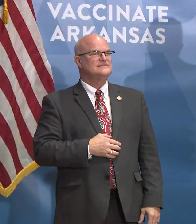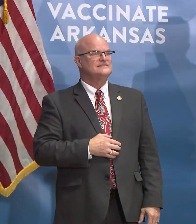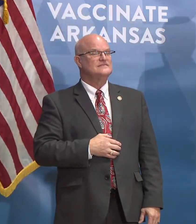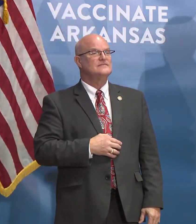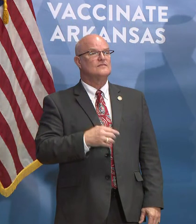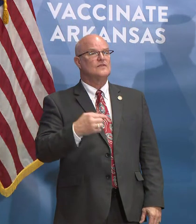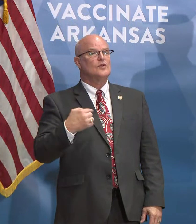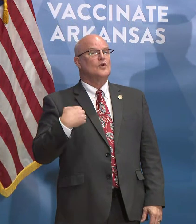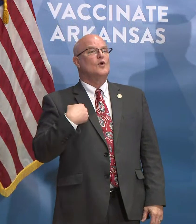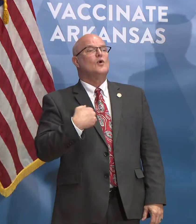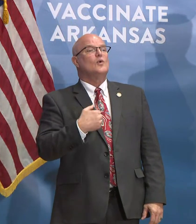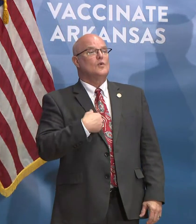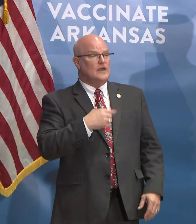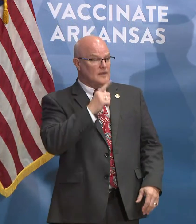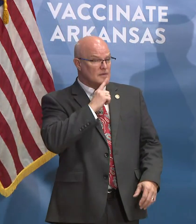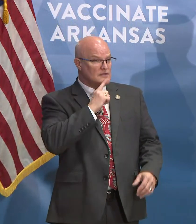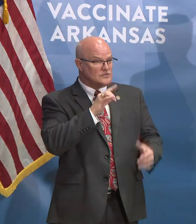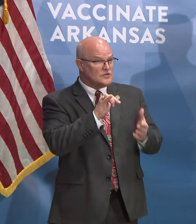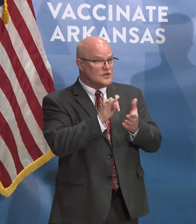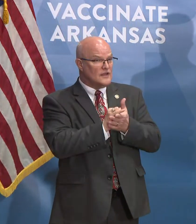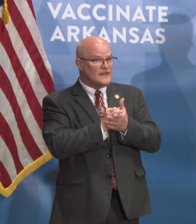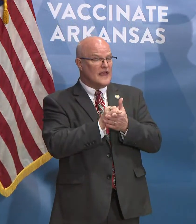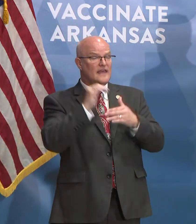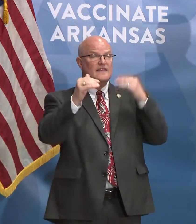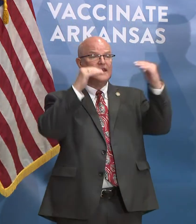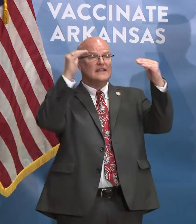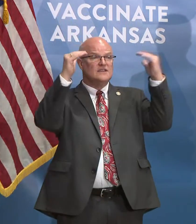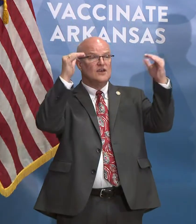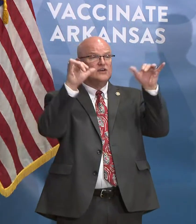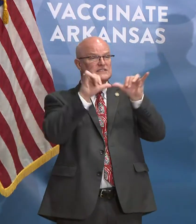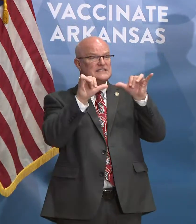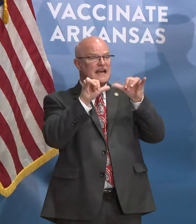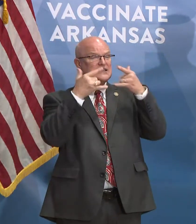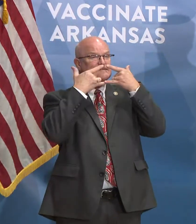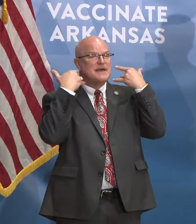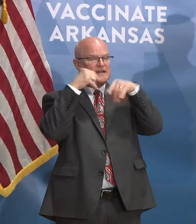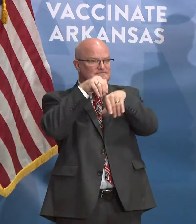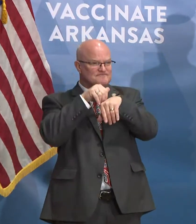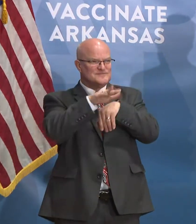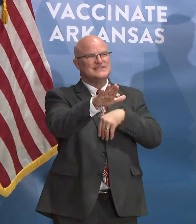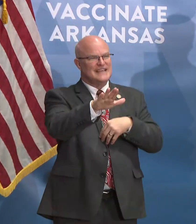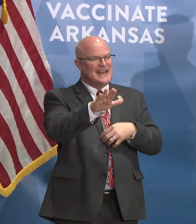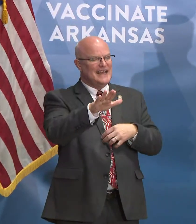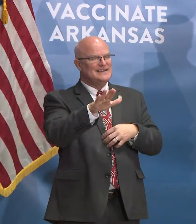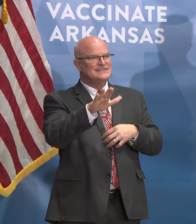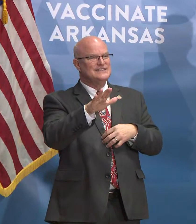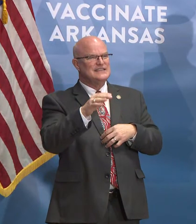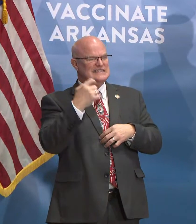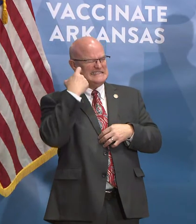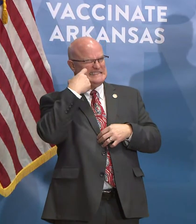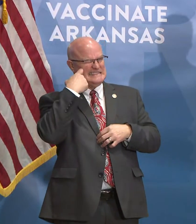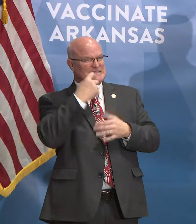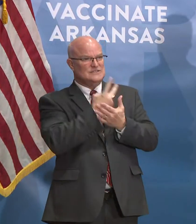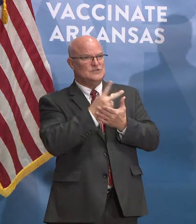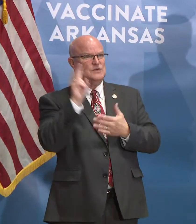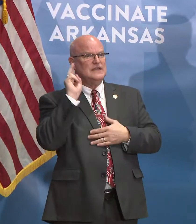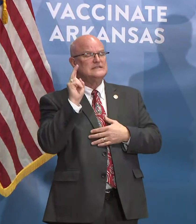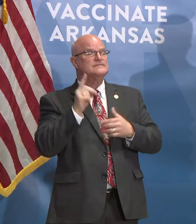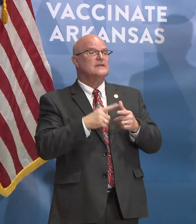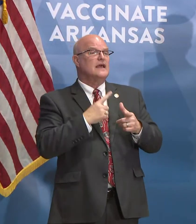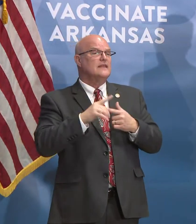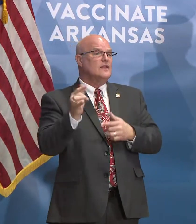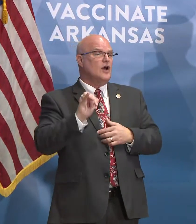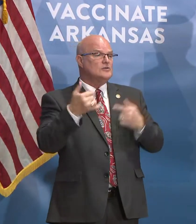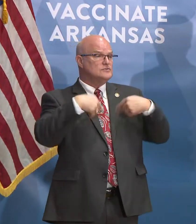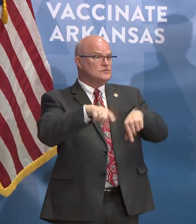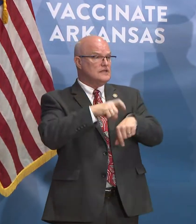Yeah, we have made sure that the adult-sized masks were shipped out within the last 2 weeks, and then also